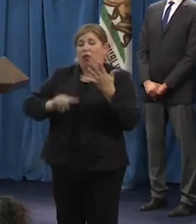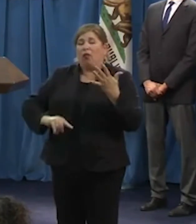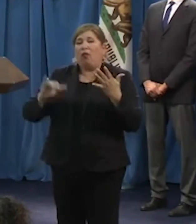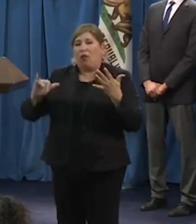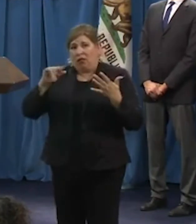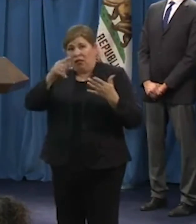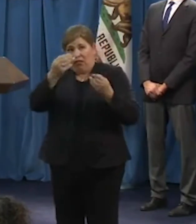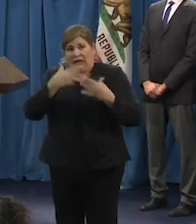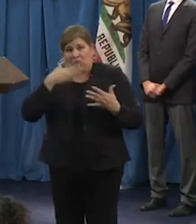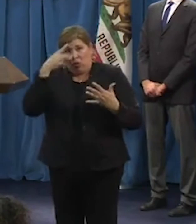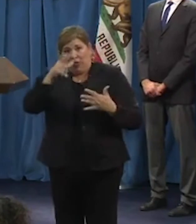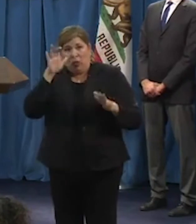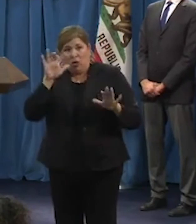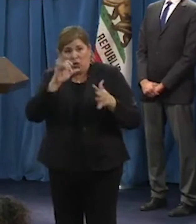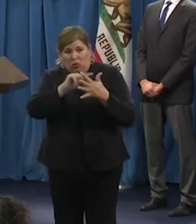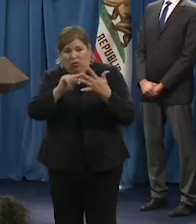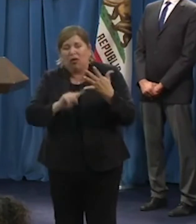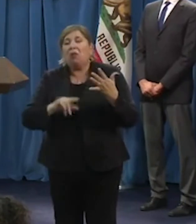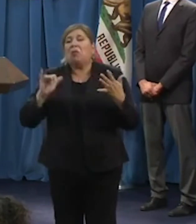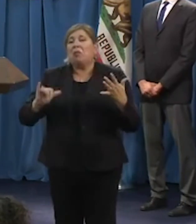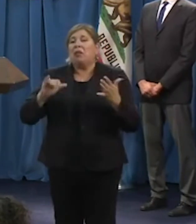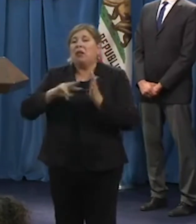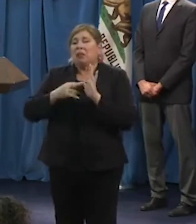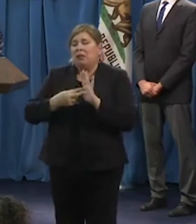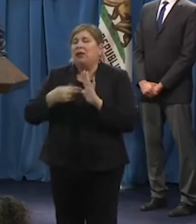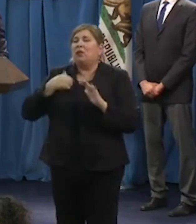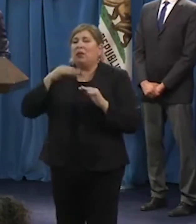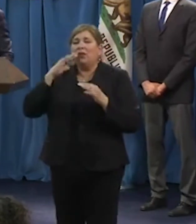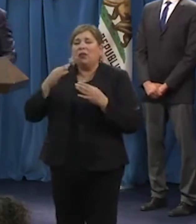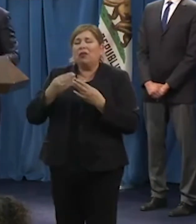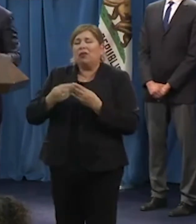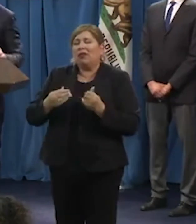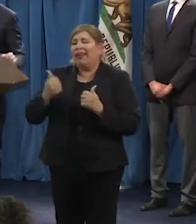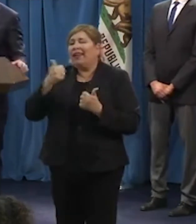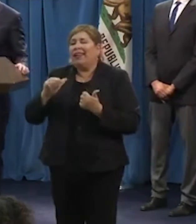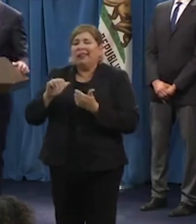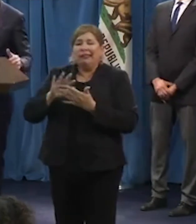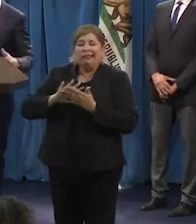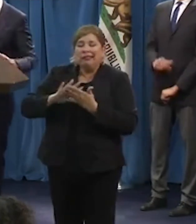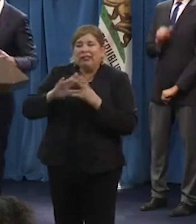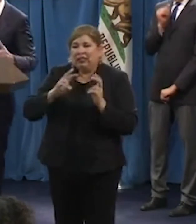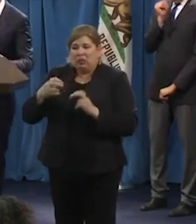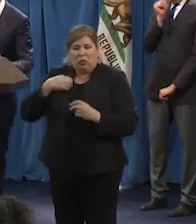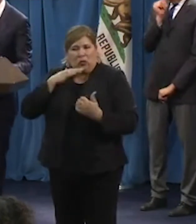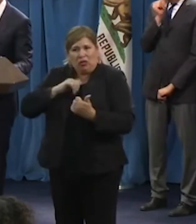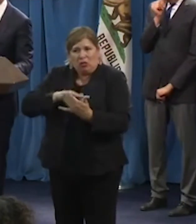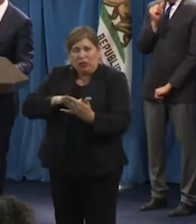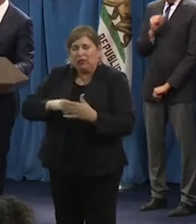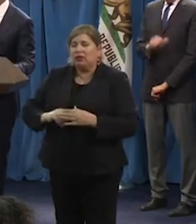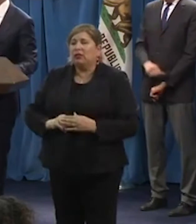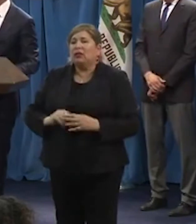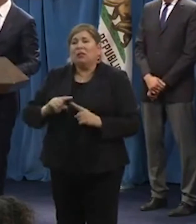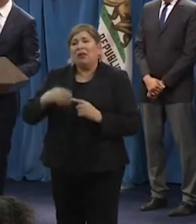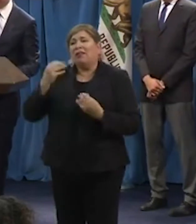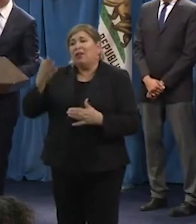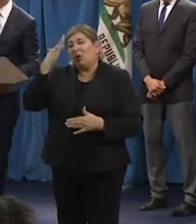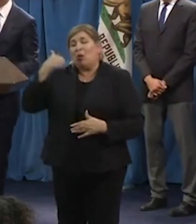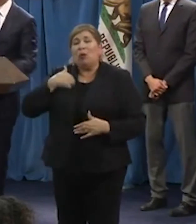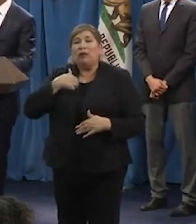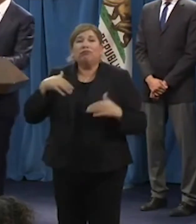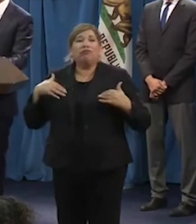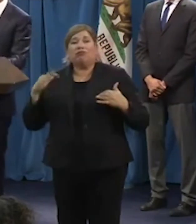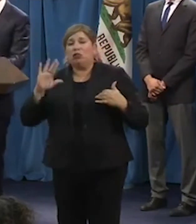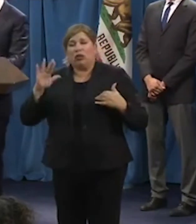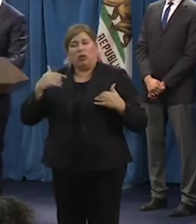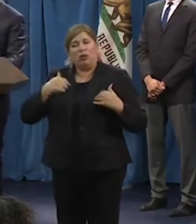those considerations, let's keep working on any ambiguities of consideration. But I assure you, we are leaning in. We're not being passive. I